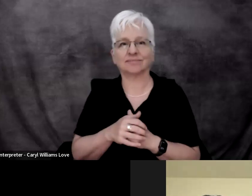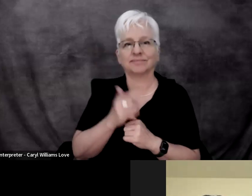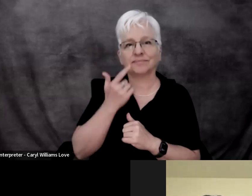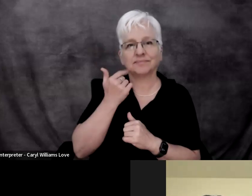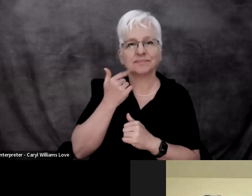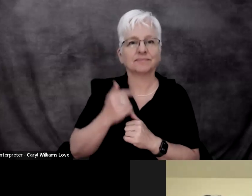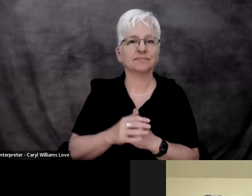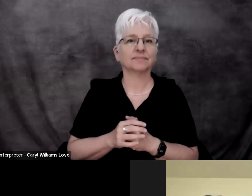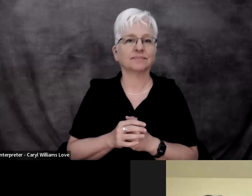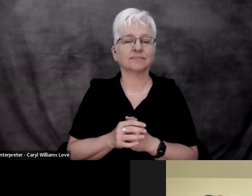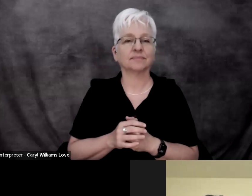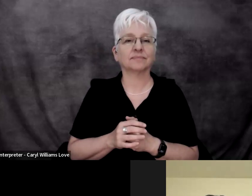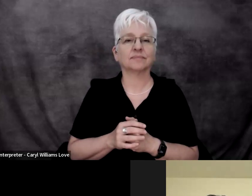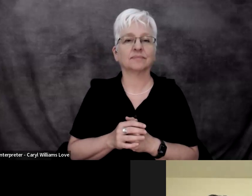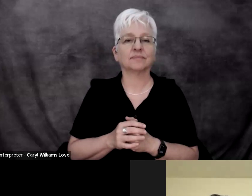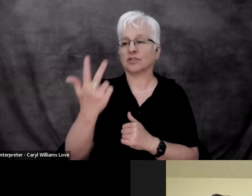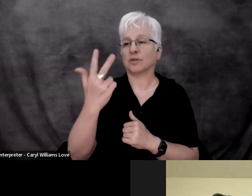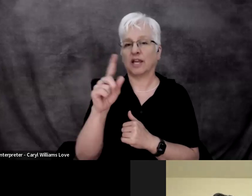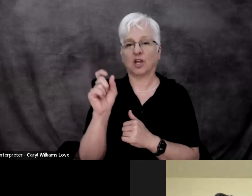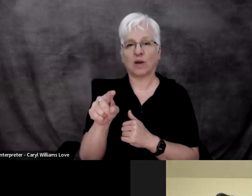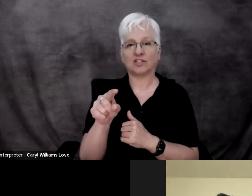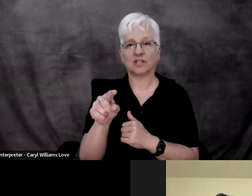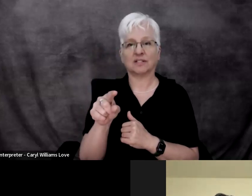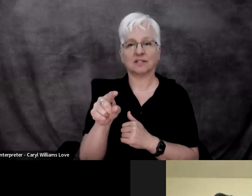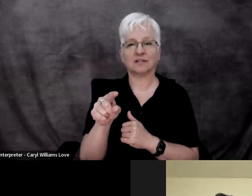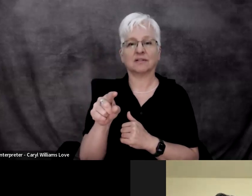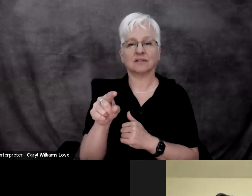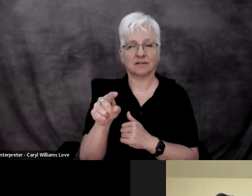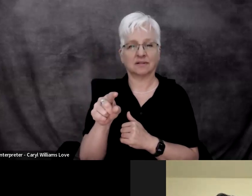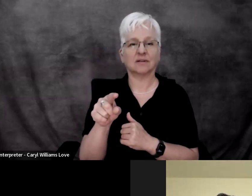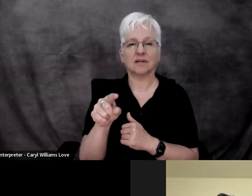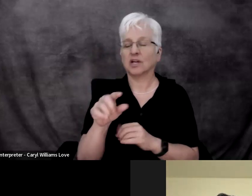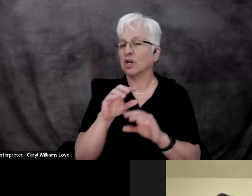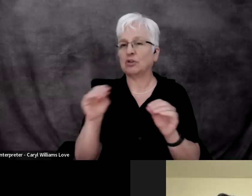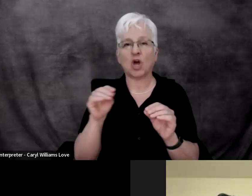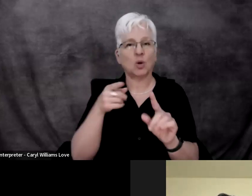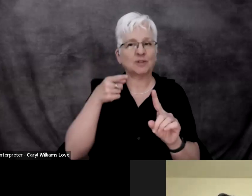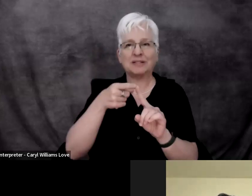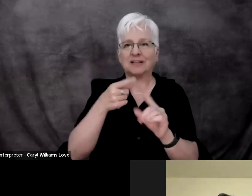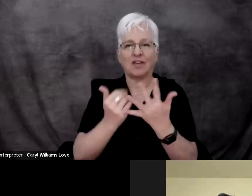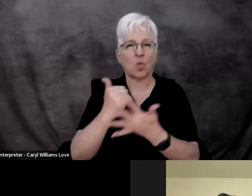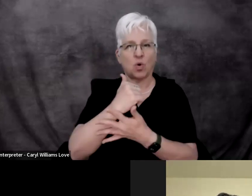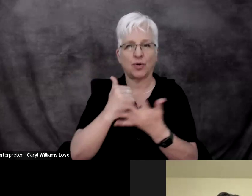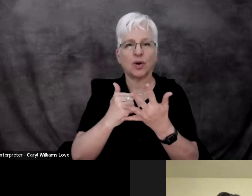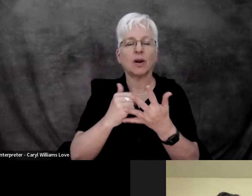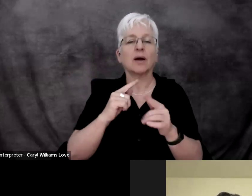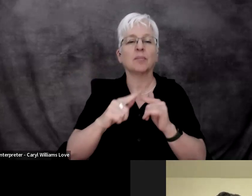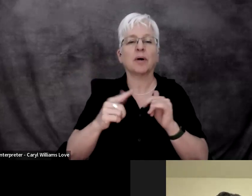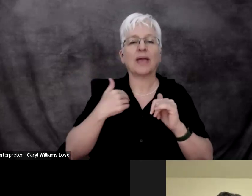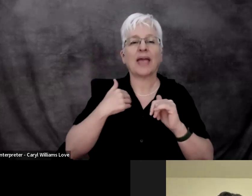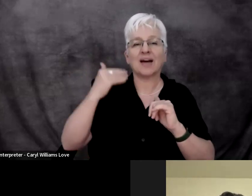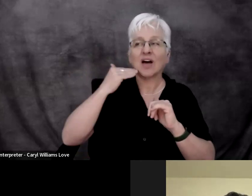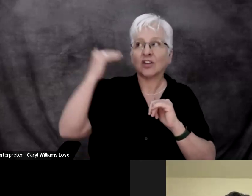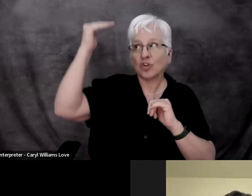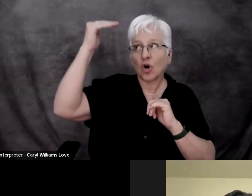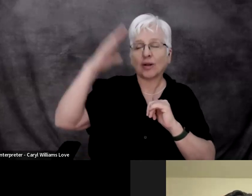Great. Okay, we have 3 questions we're going to run through. We're not going to go in any particular order, but we have adults and youth specialists here, so